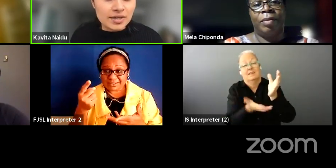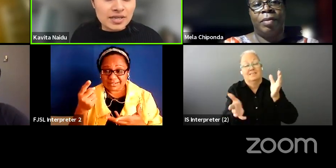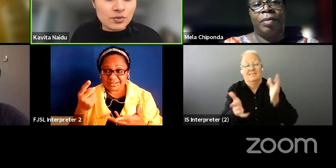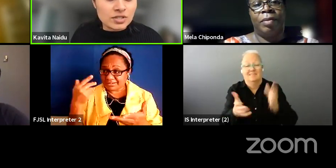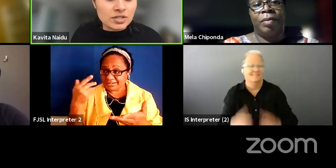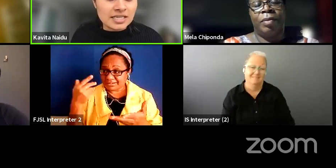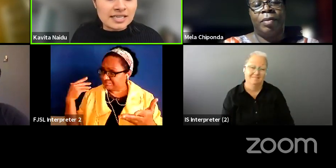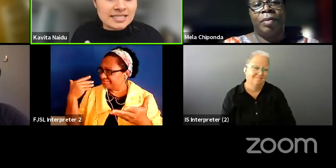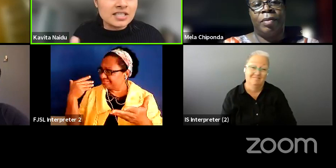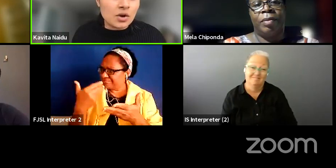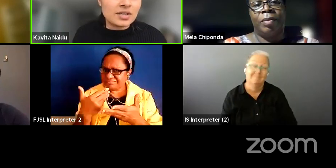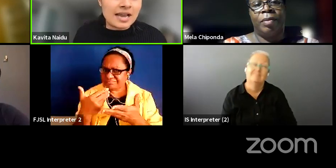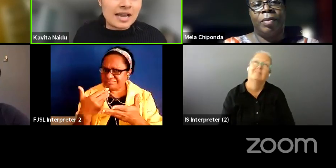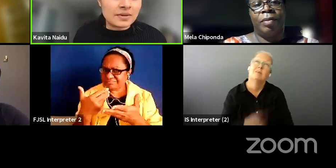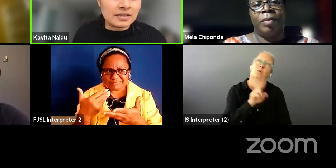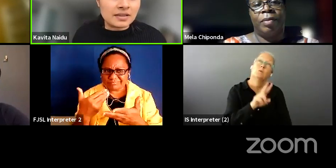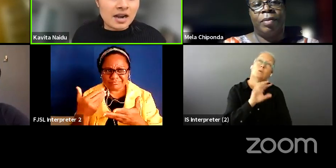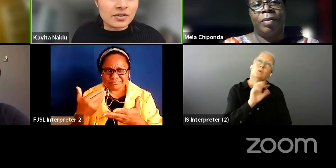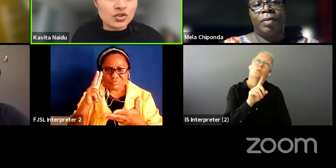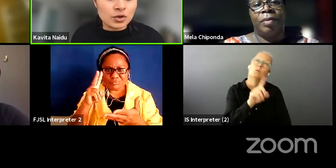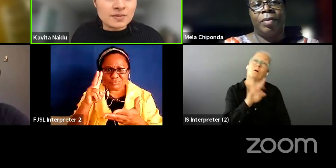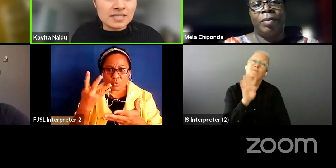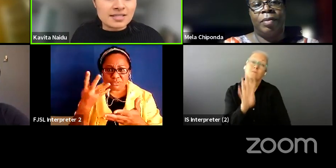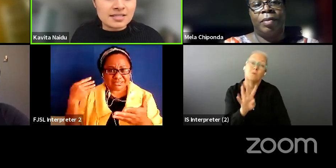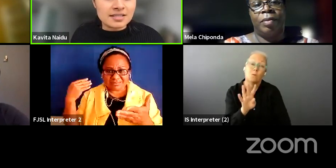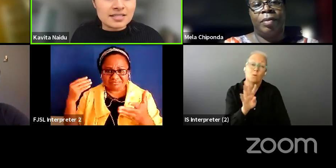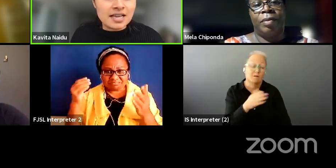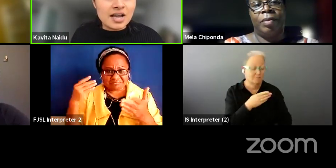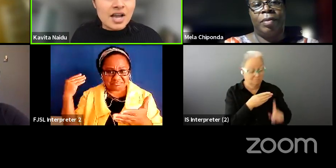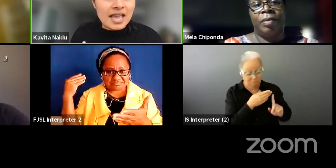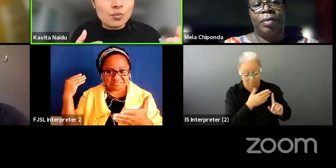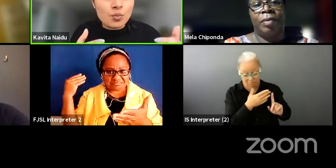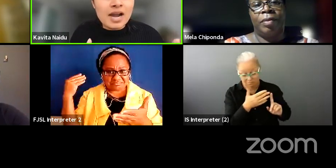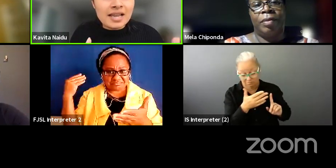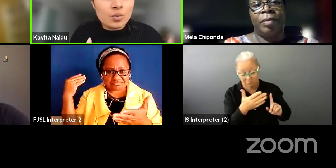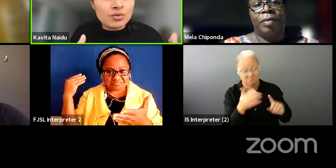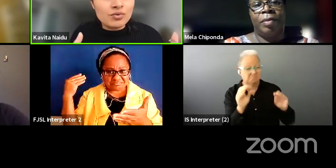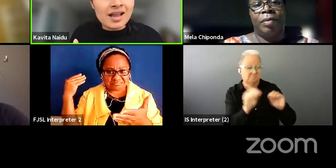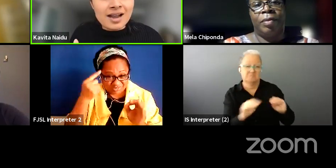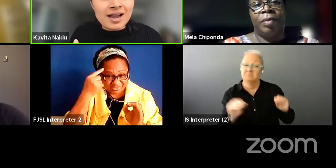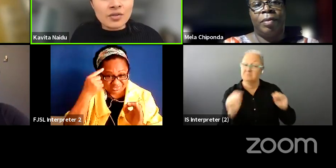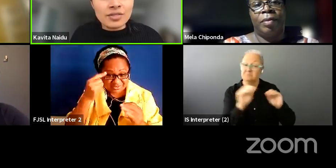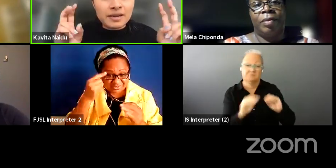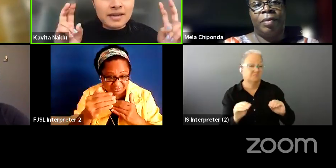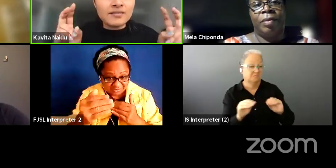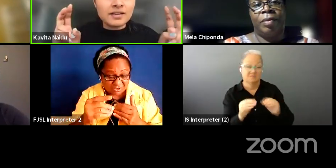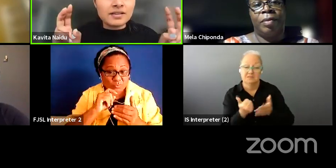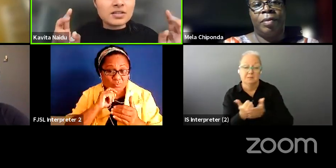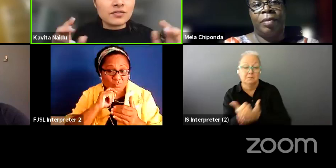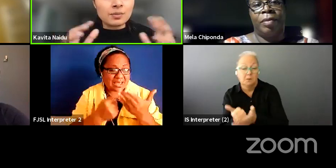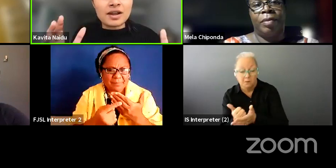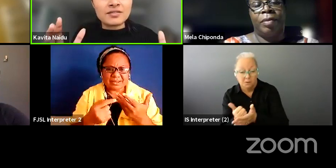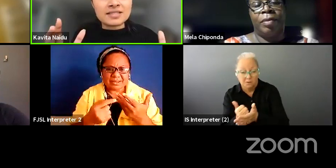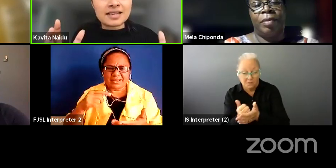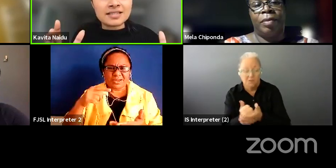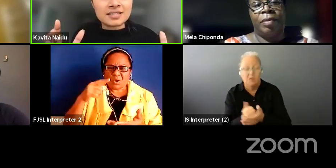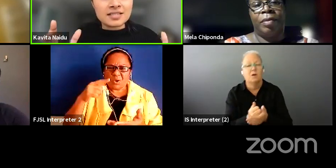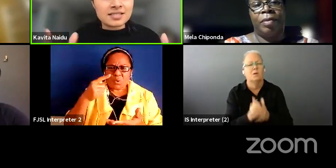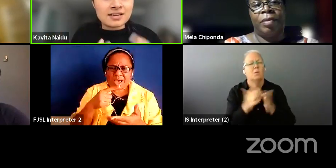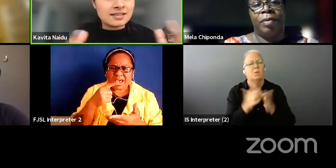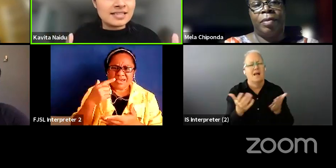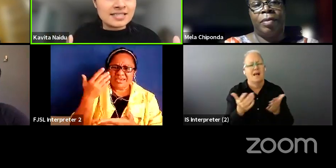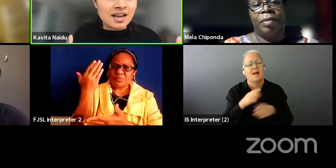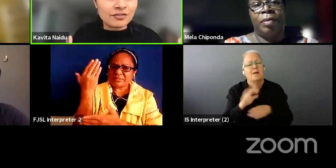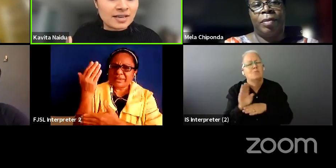since 2014. Is it going to happen in the current circumstances? And why are we relying on the benevolence of the private sector